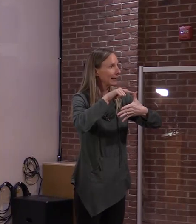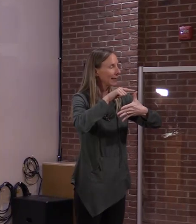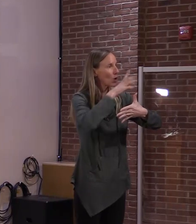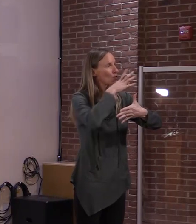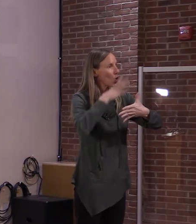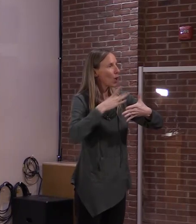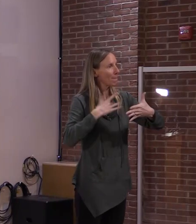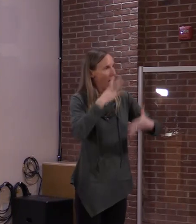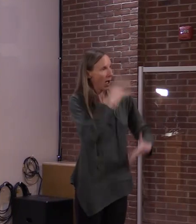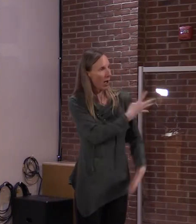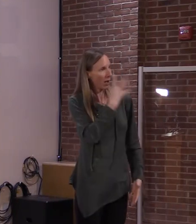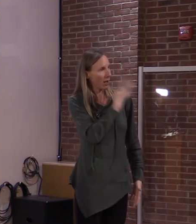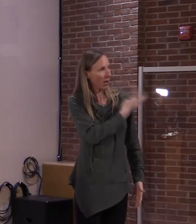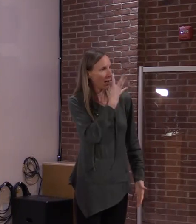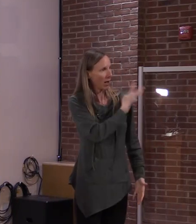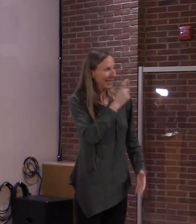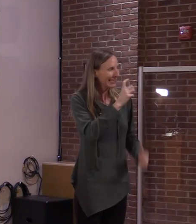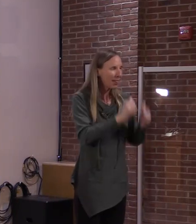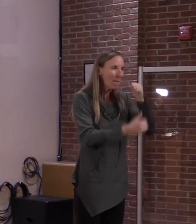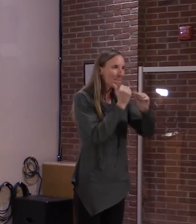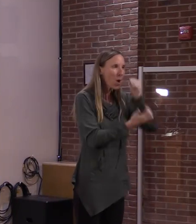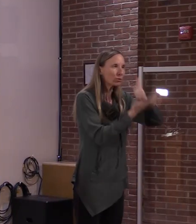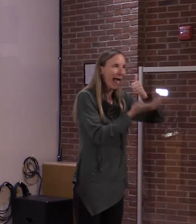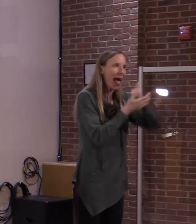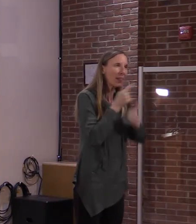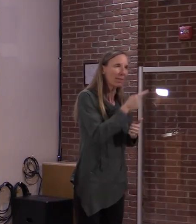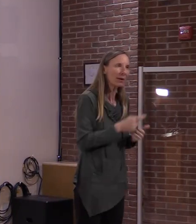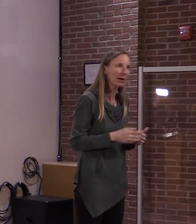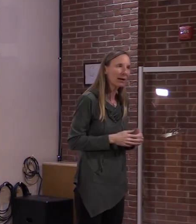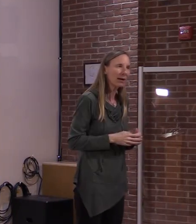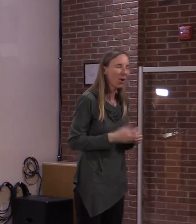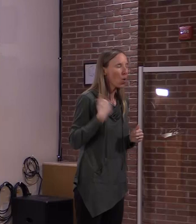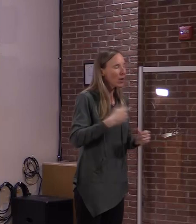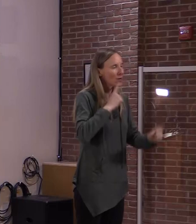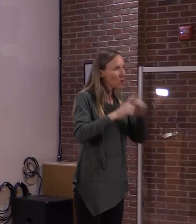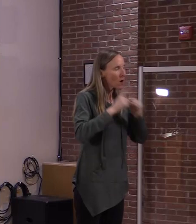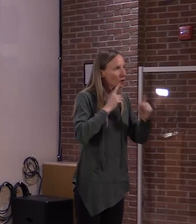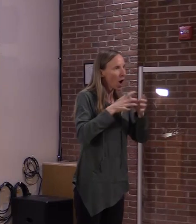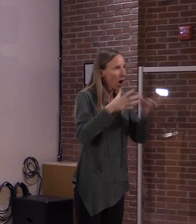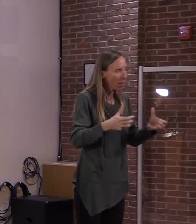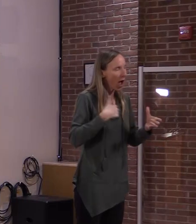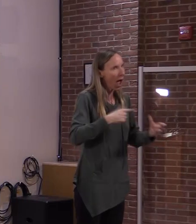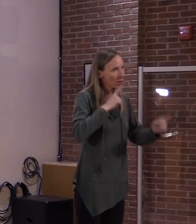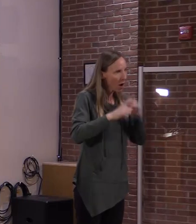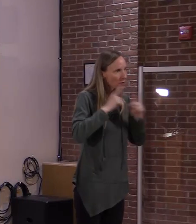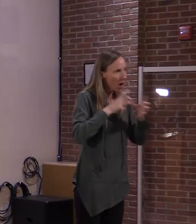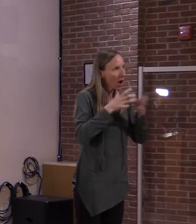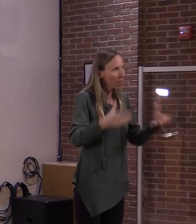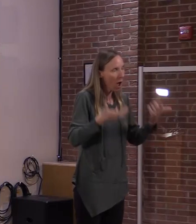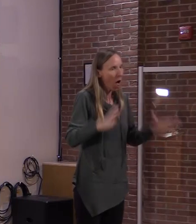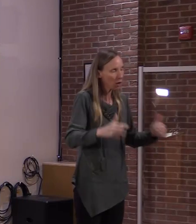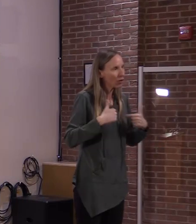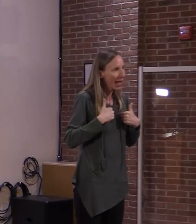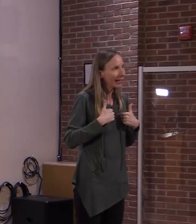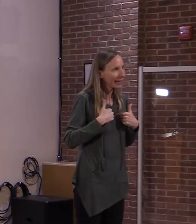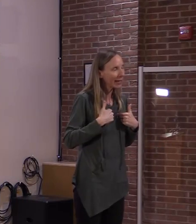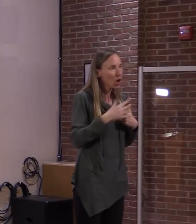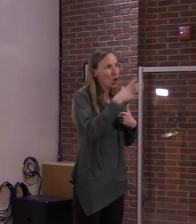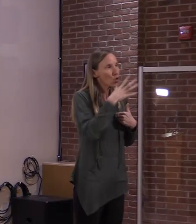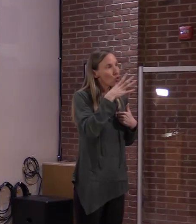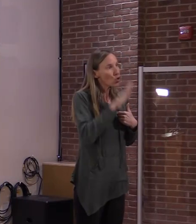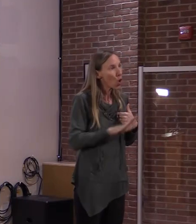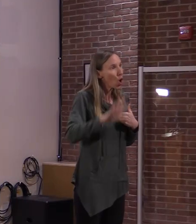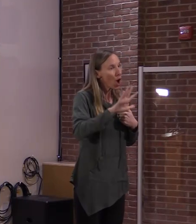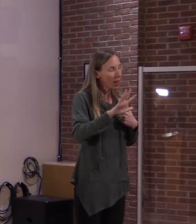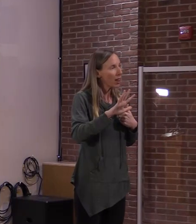typically ignored, that need the most help. We talk about this a lot. I've talked about this a lot. The rural areas of the